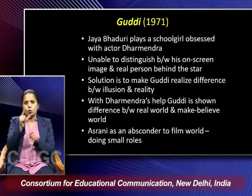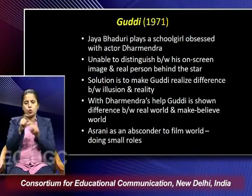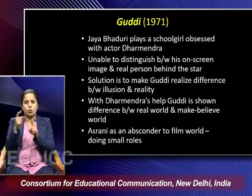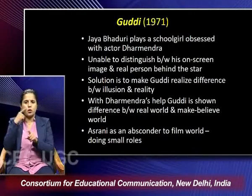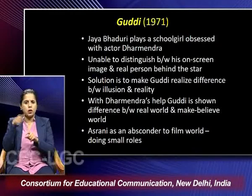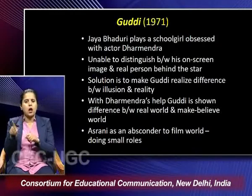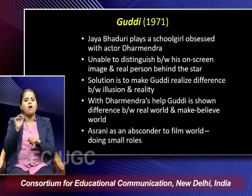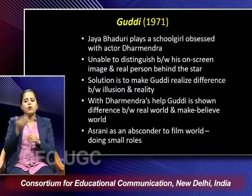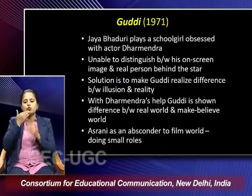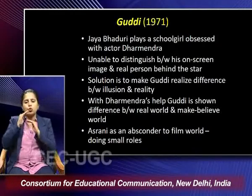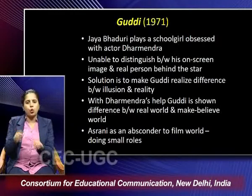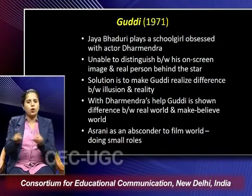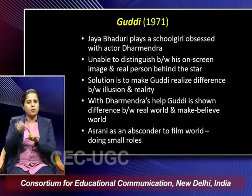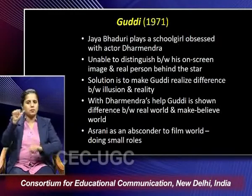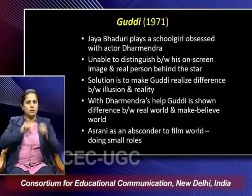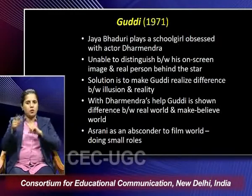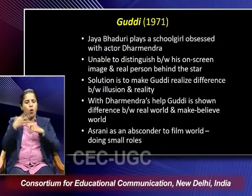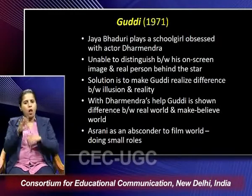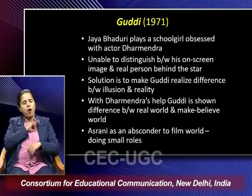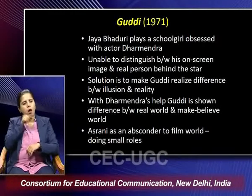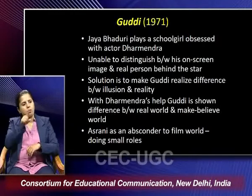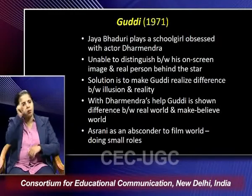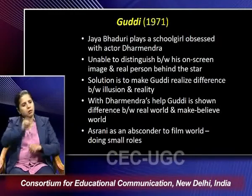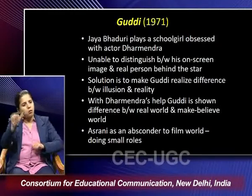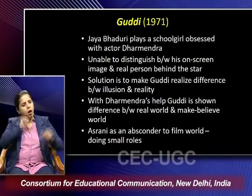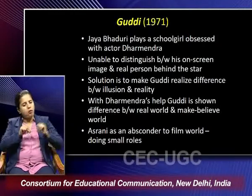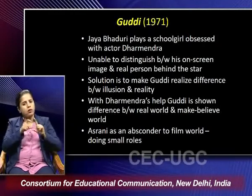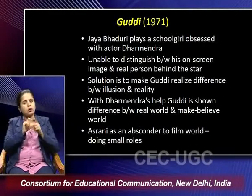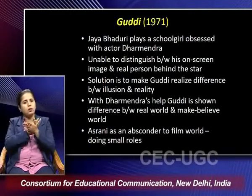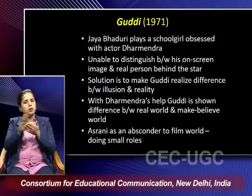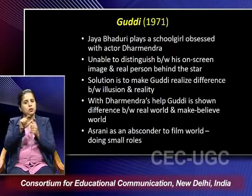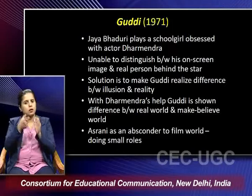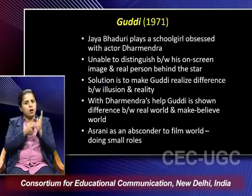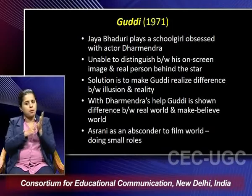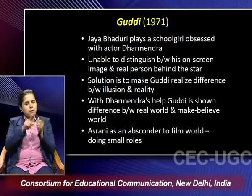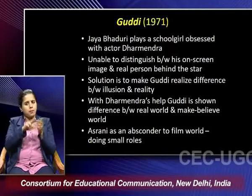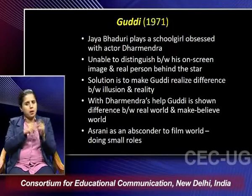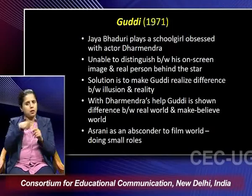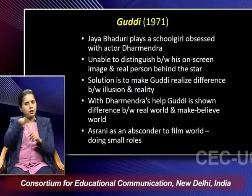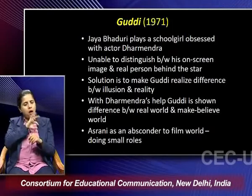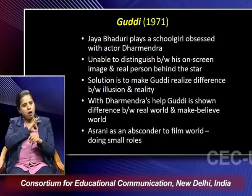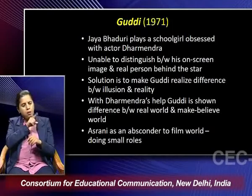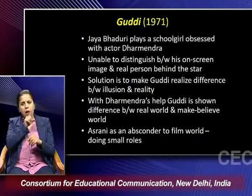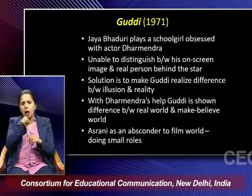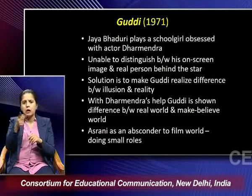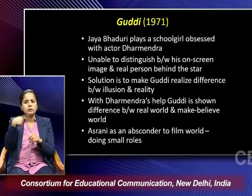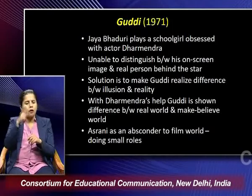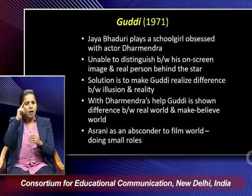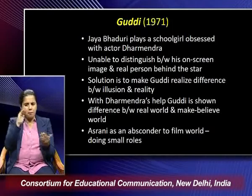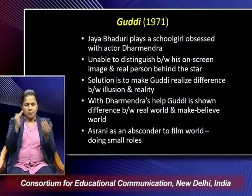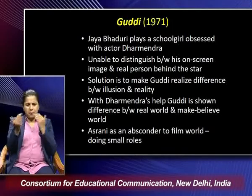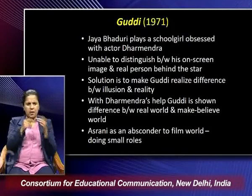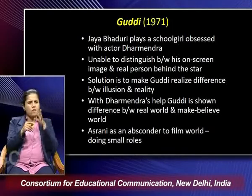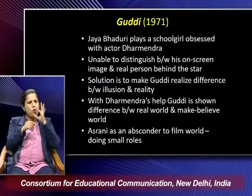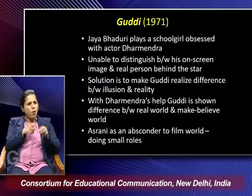a schoolgirl who is obsessed with actor Dharmendra, and how she is unable to distinguish between